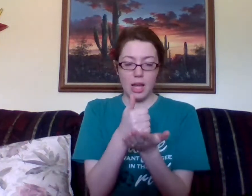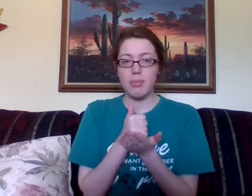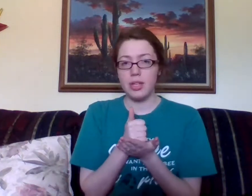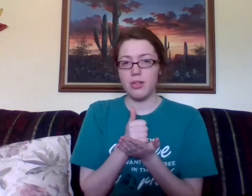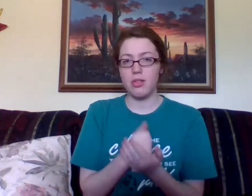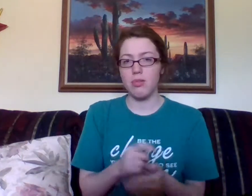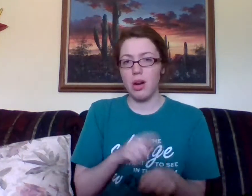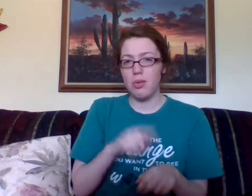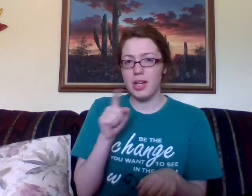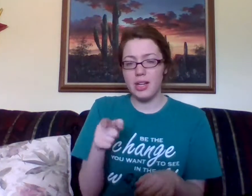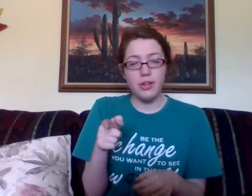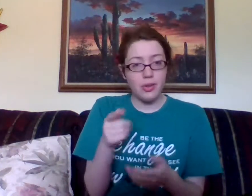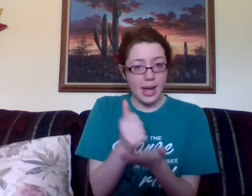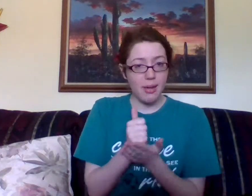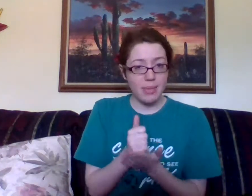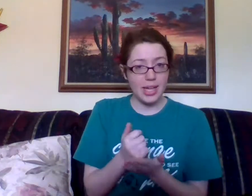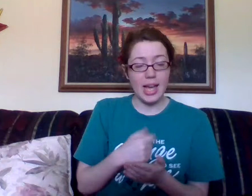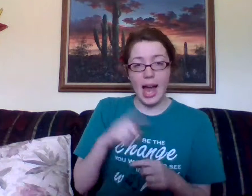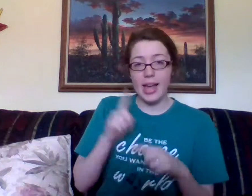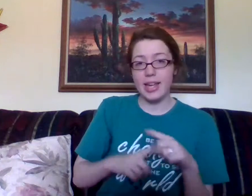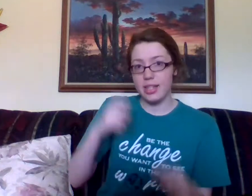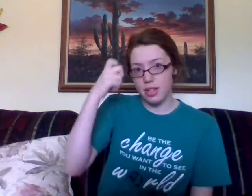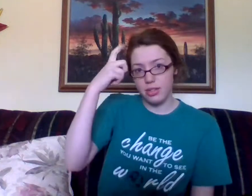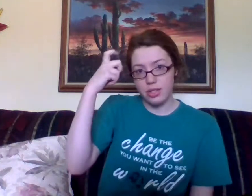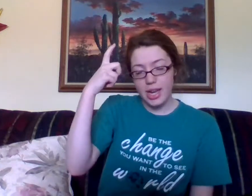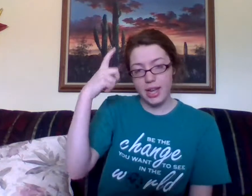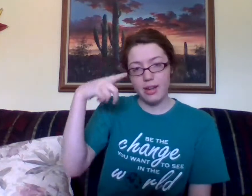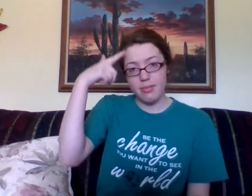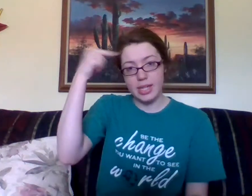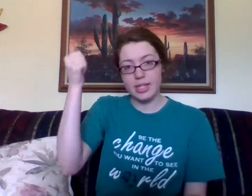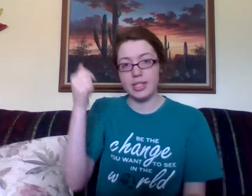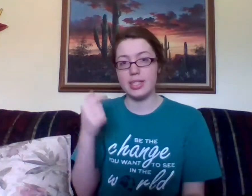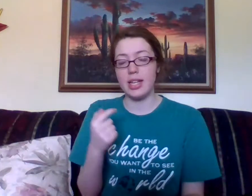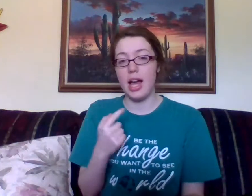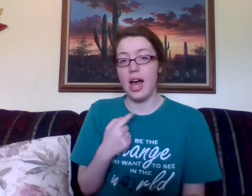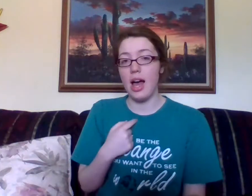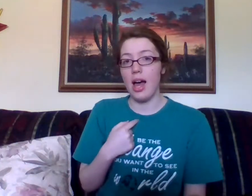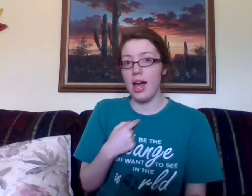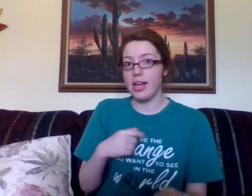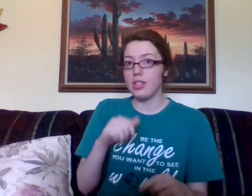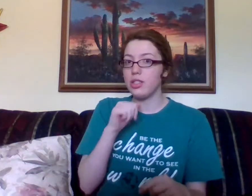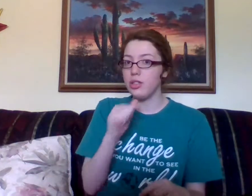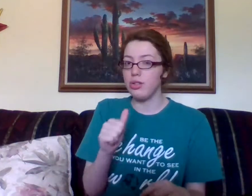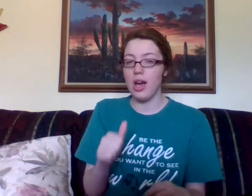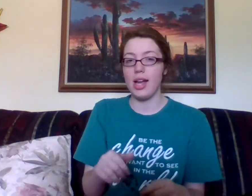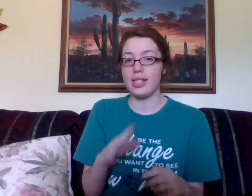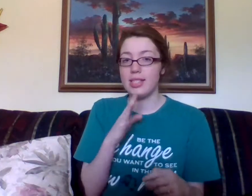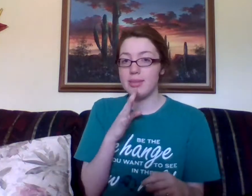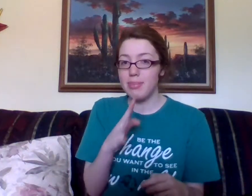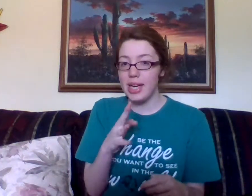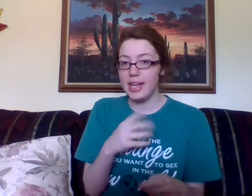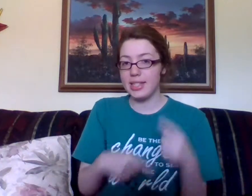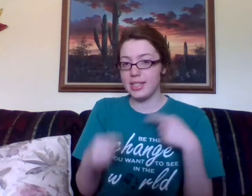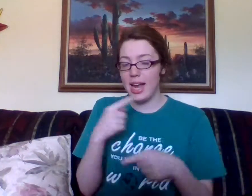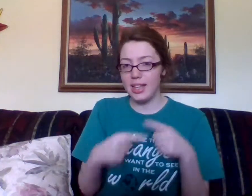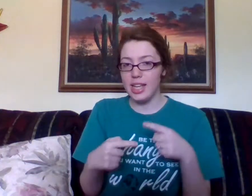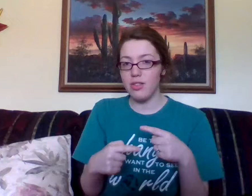Help you. Well, when you help me, I can't understand because I do not speak sign